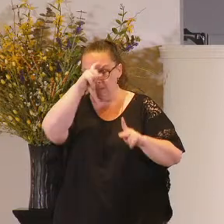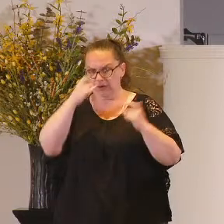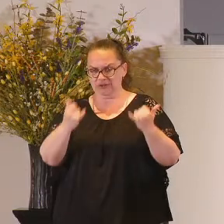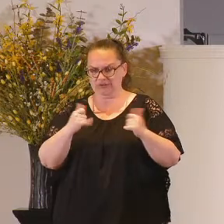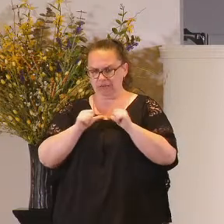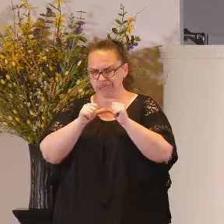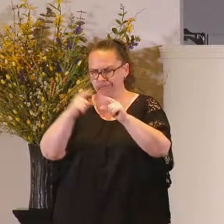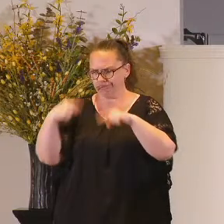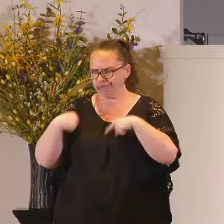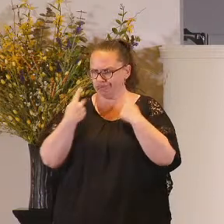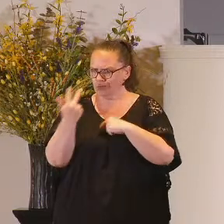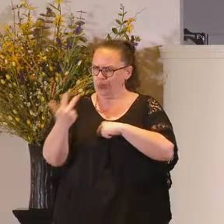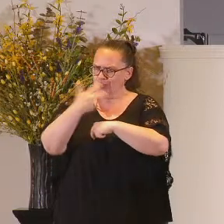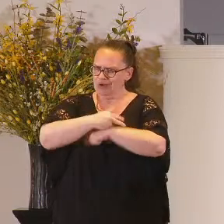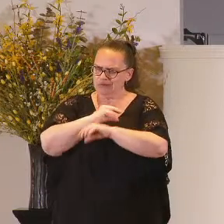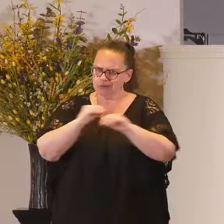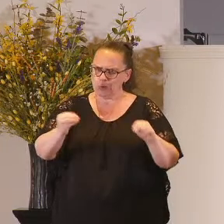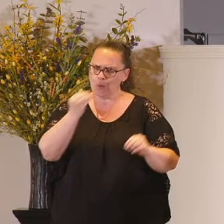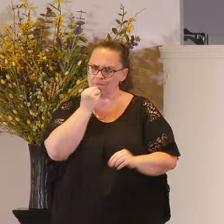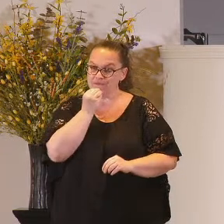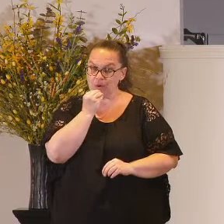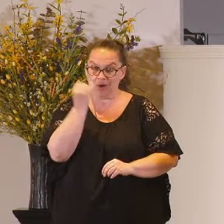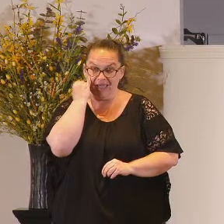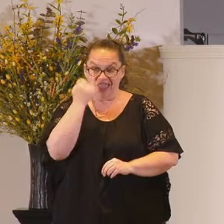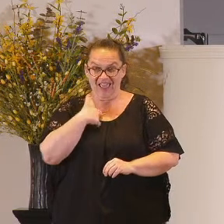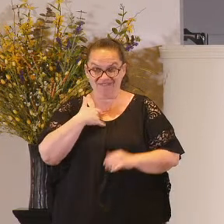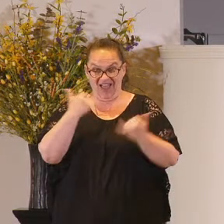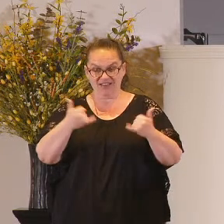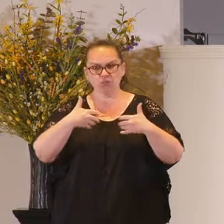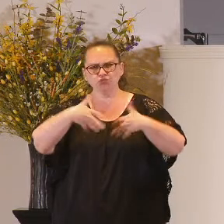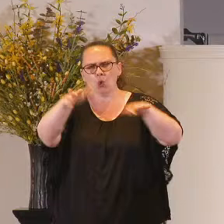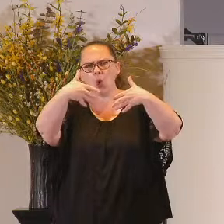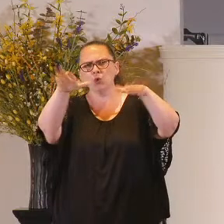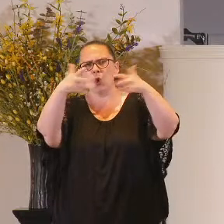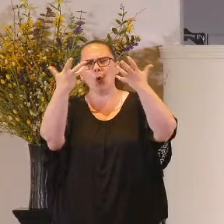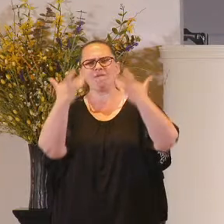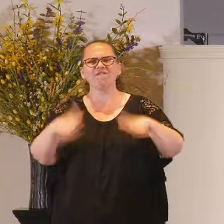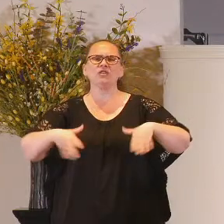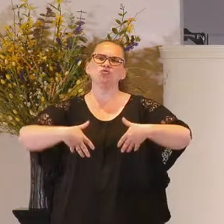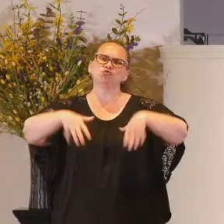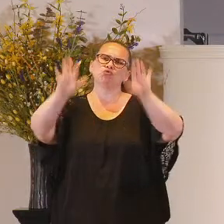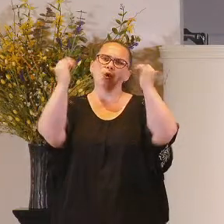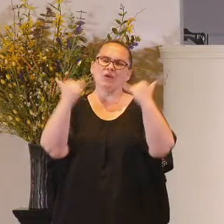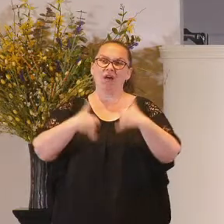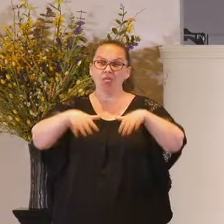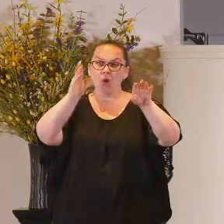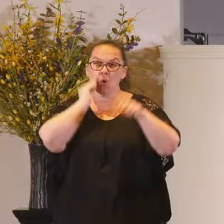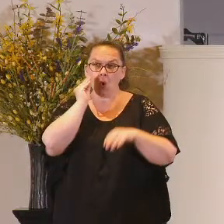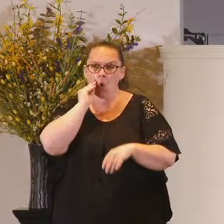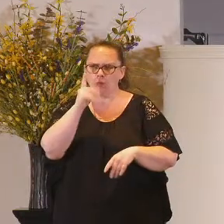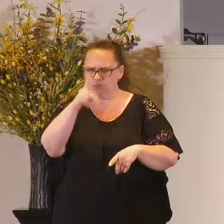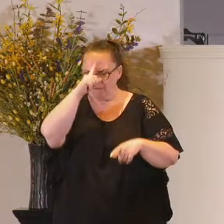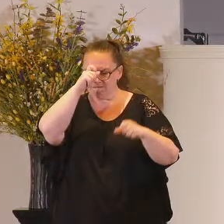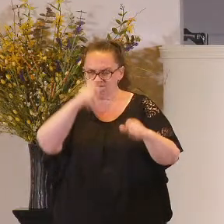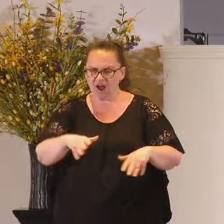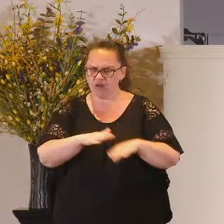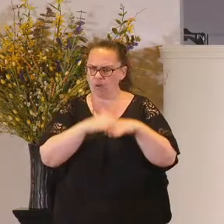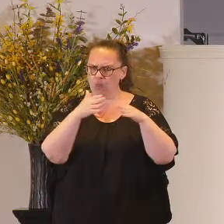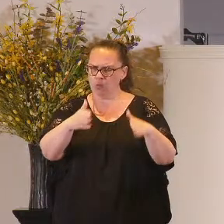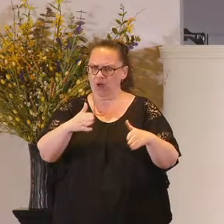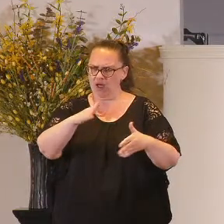now 3 days and have nothing to eat. And if I send them away hungry to their homes, they'll faint on the